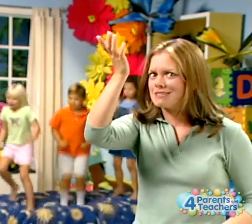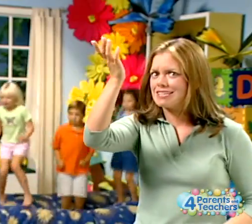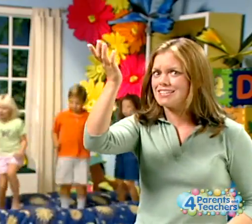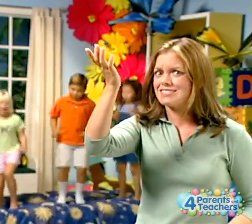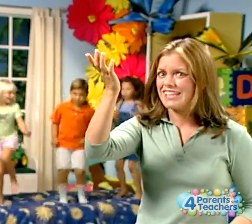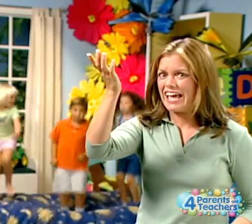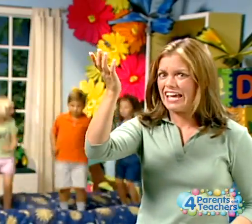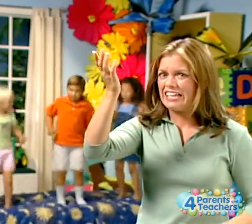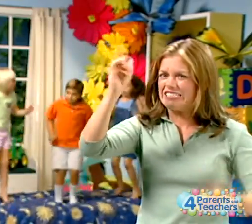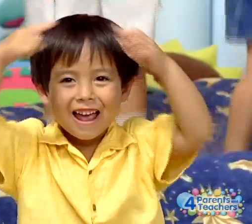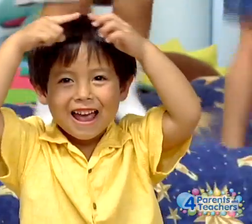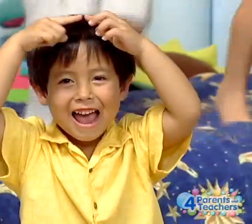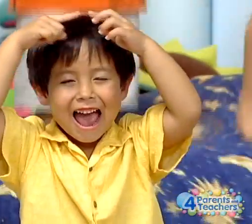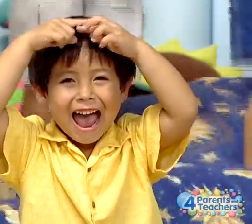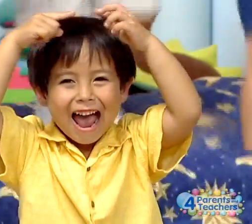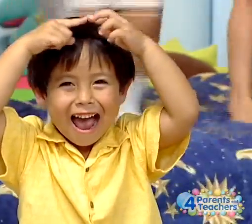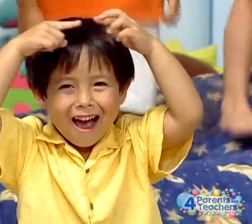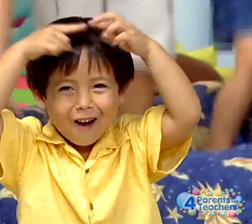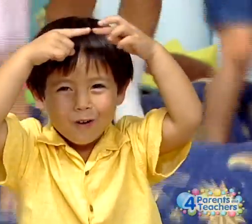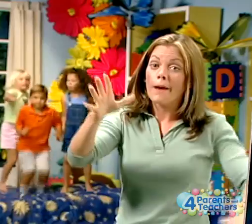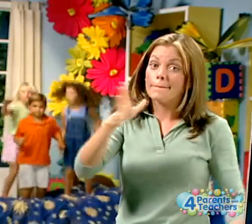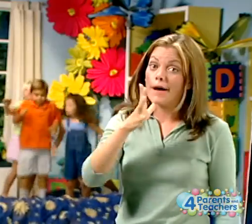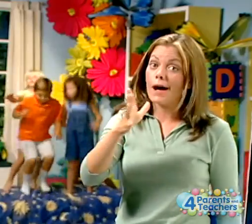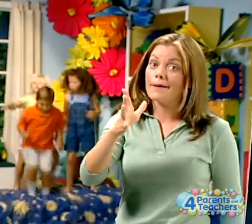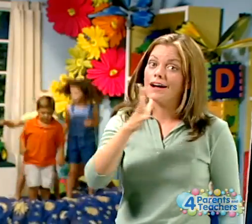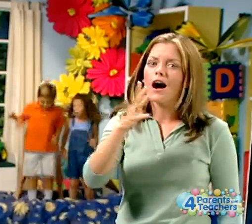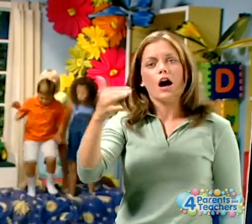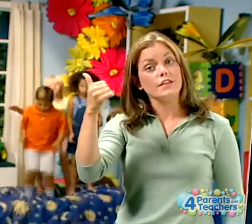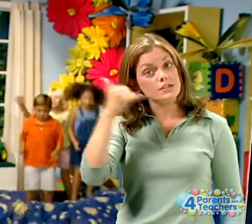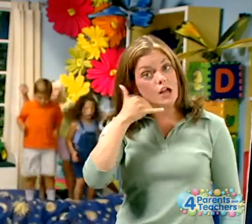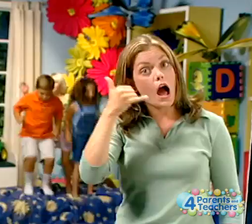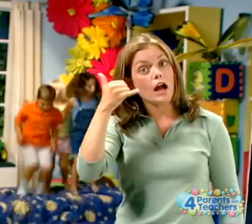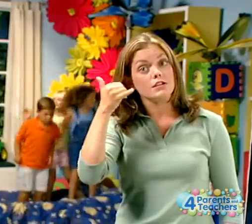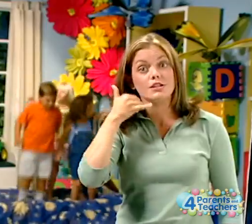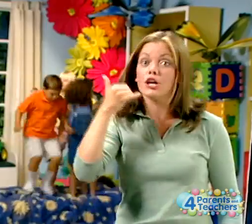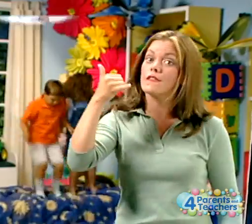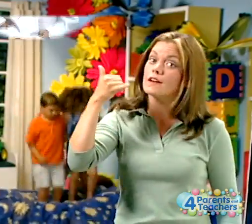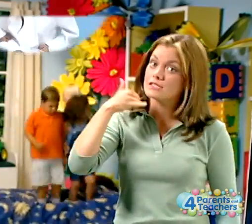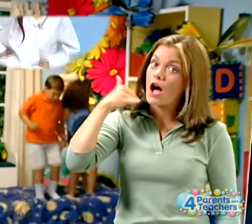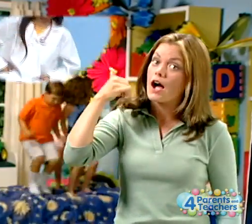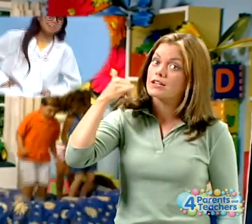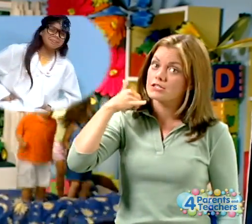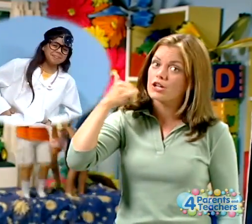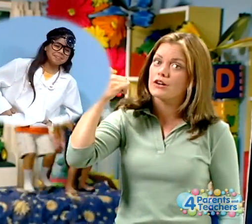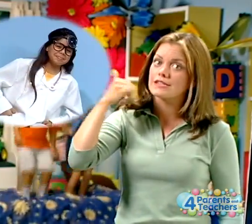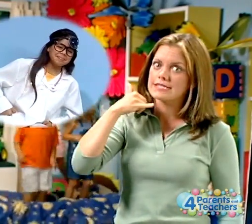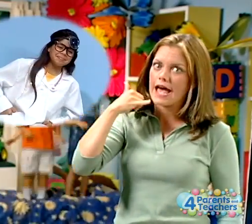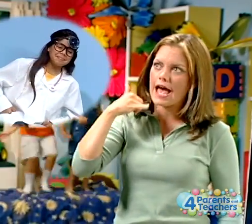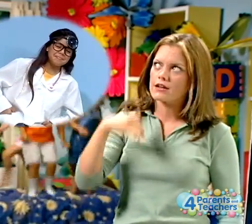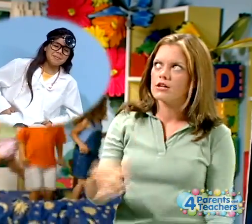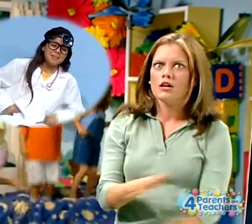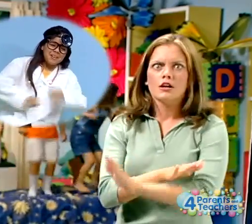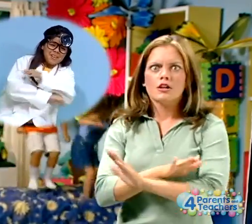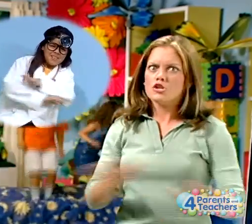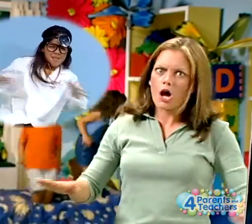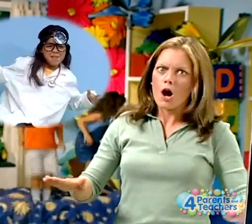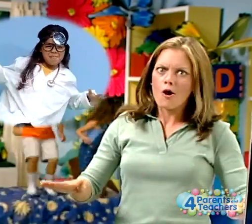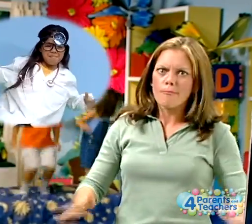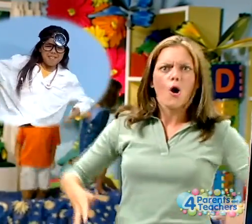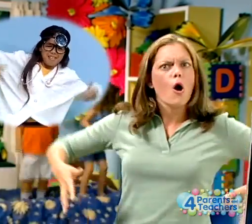its head. Ouch! Mama called the doctor, the doctor said, Ouch! more